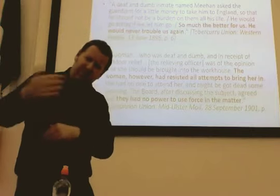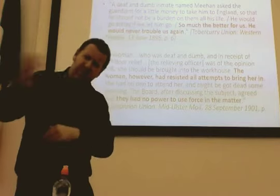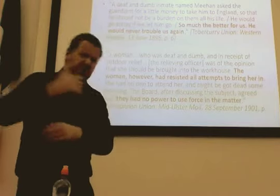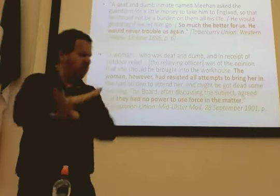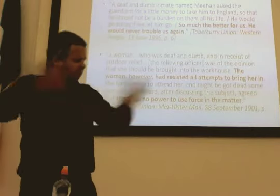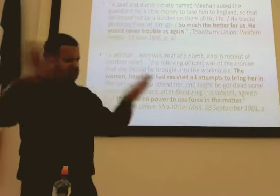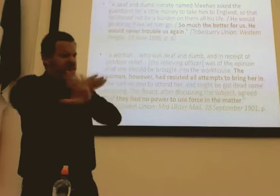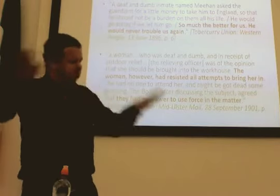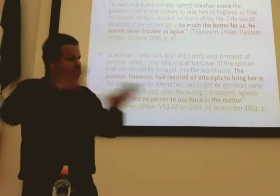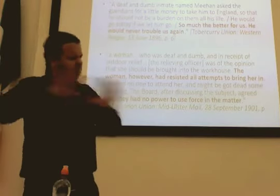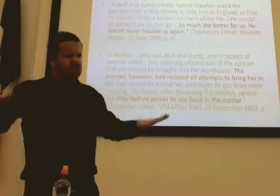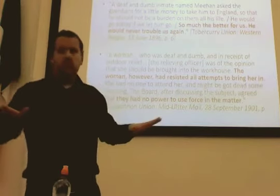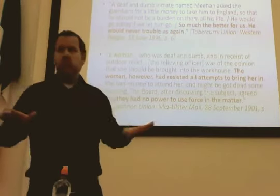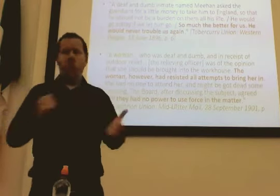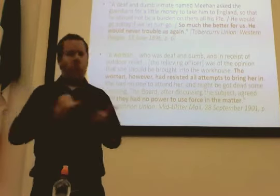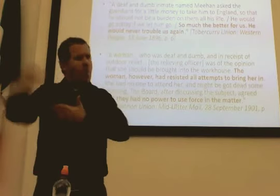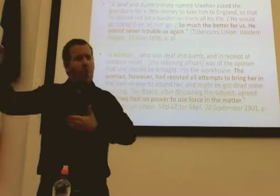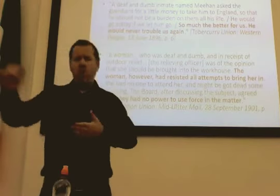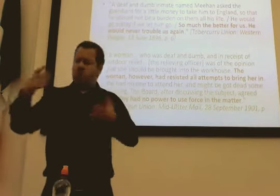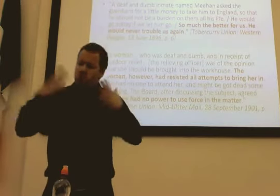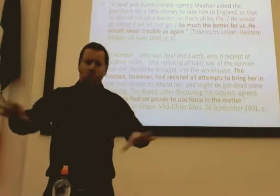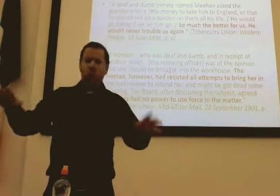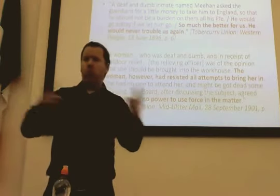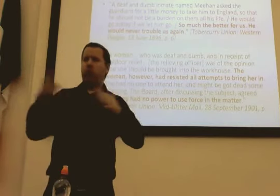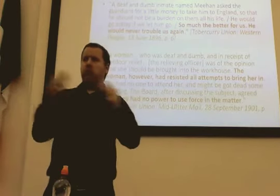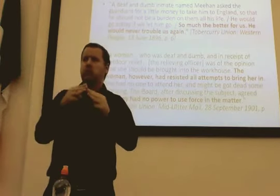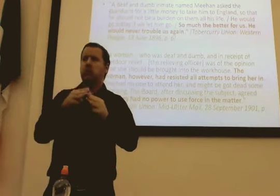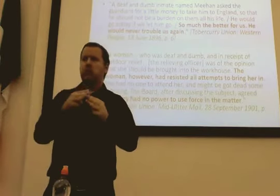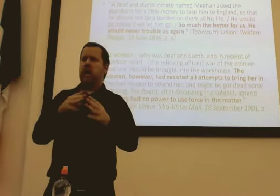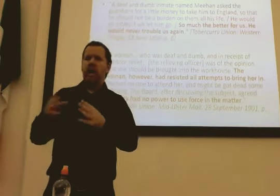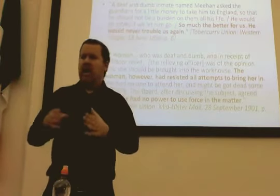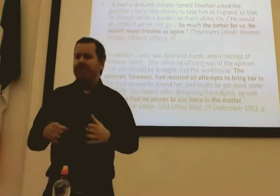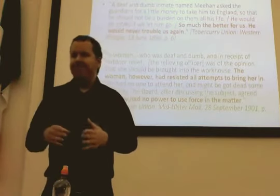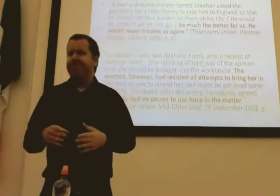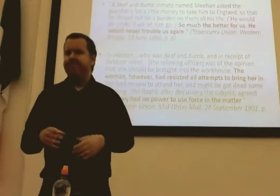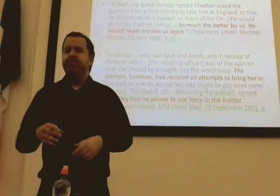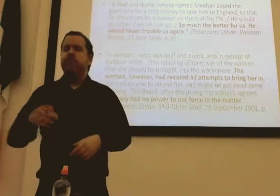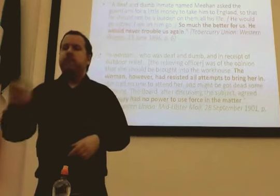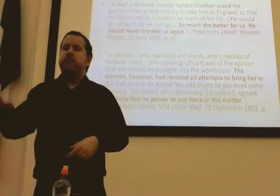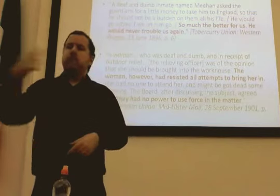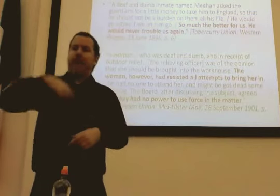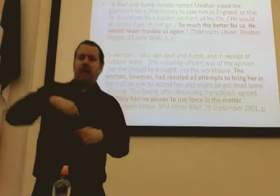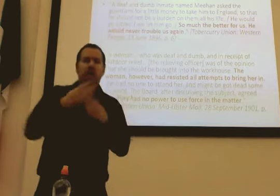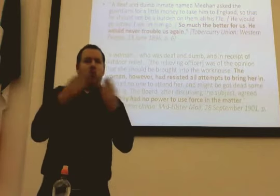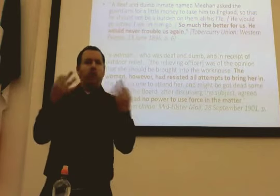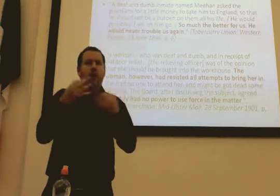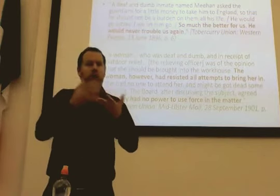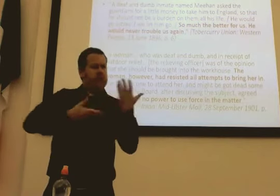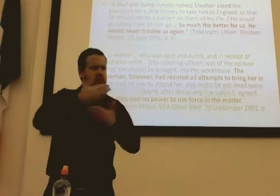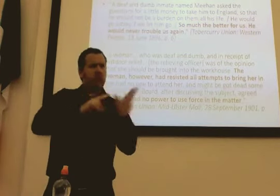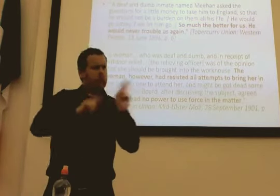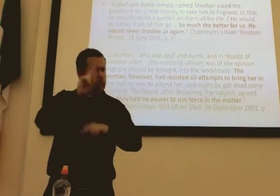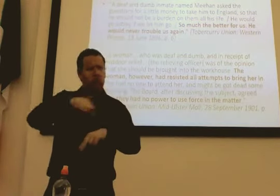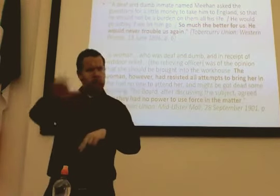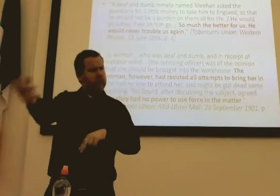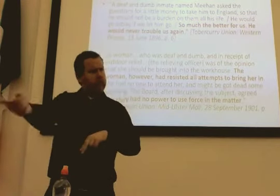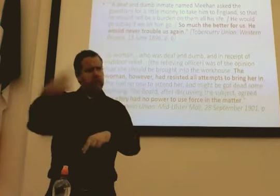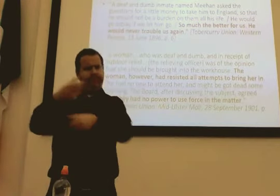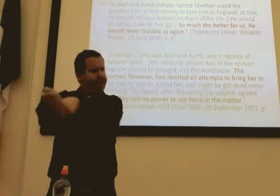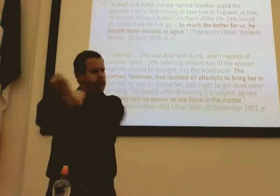and he was actually encouraging her to go to the workhouse, but she adamantly refused it. I'm not going anywhere near that thing. And then once he discussed it with the Board